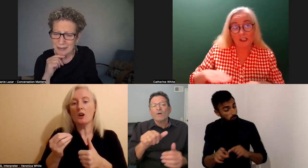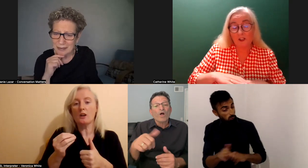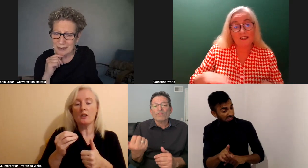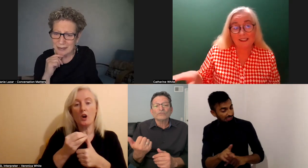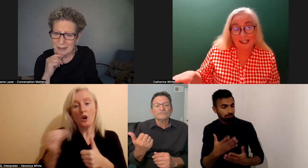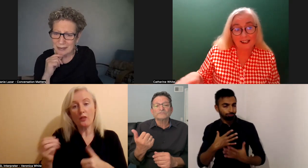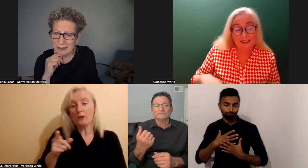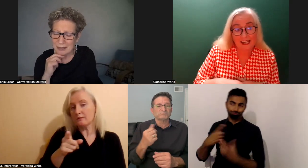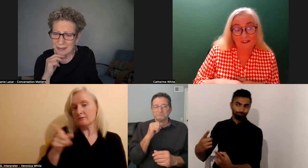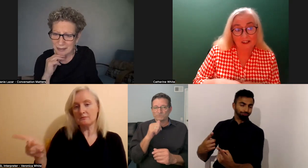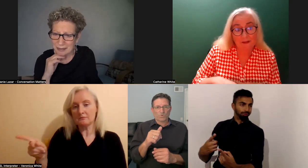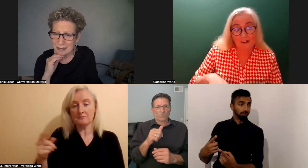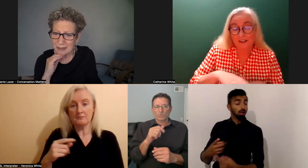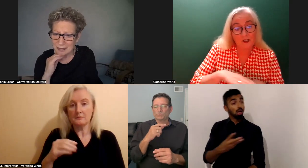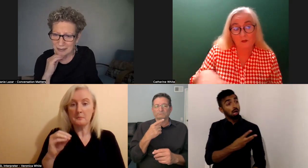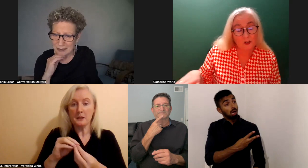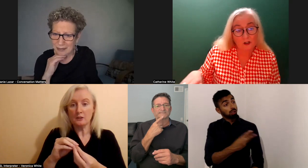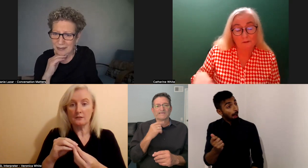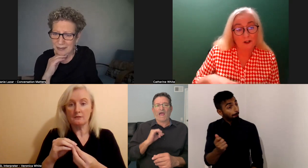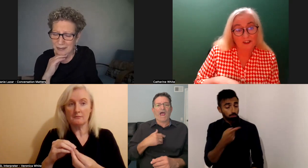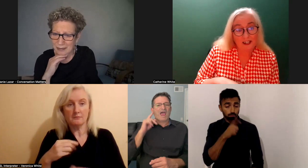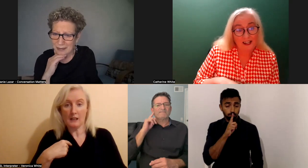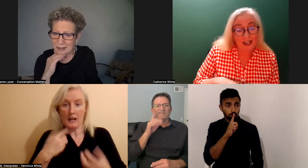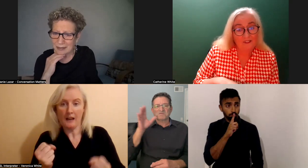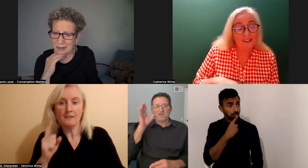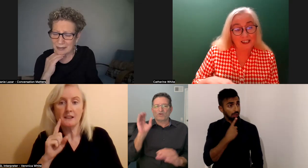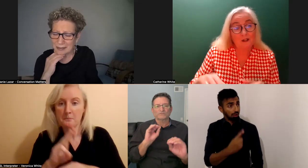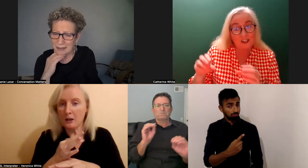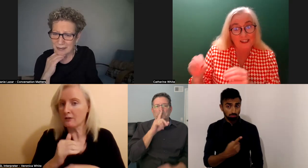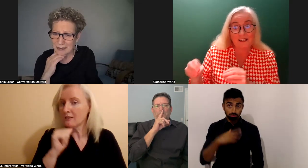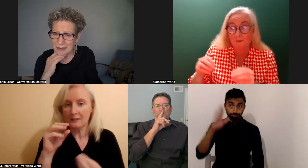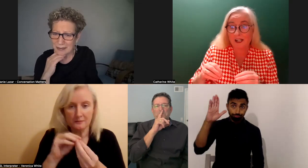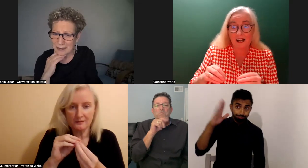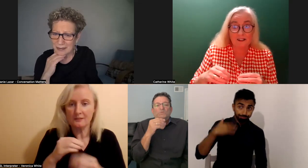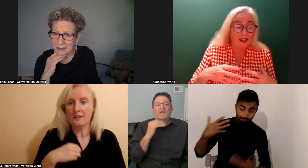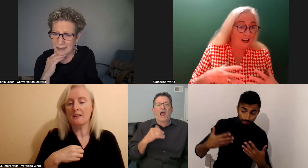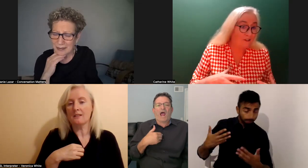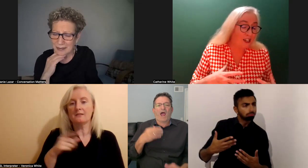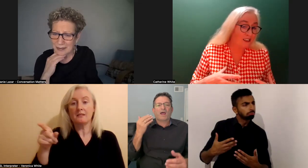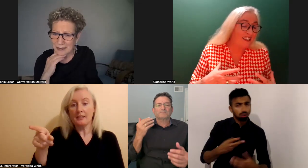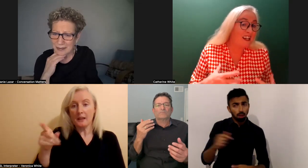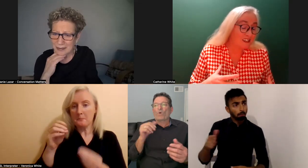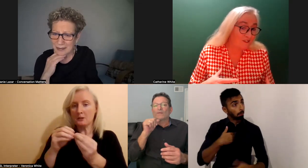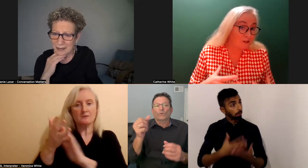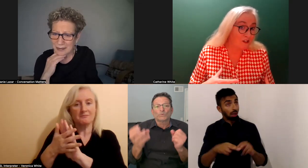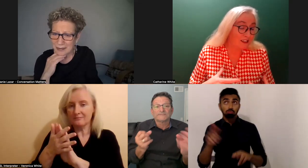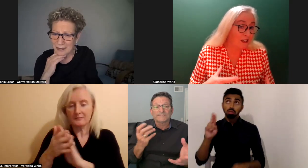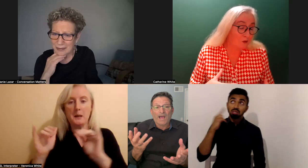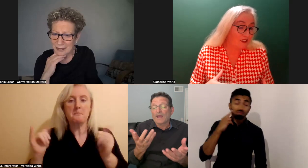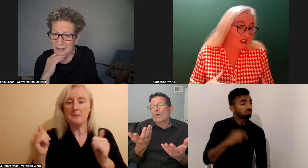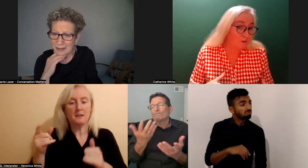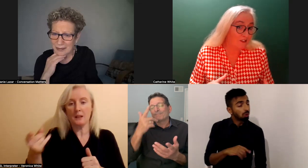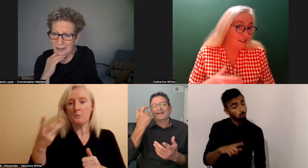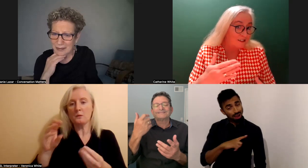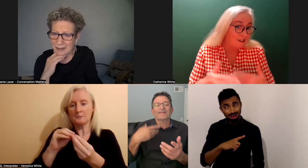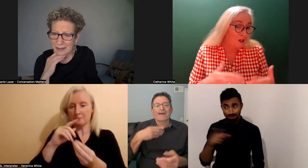at all. They don't say that they have deaf parents. They don't talk about having sign language. And that is because of the negative experience that they